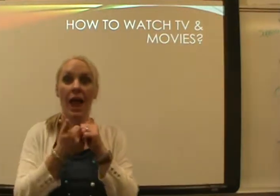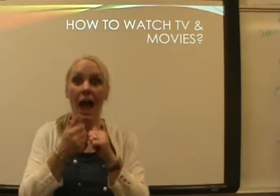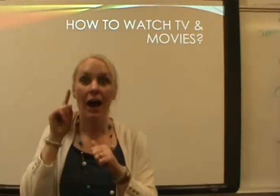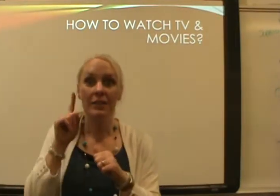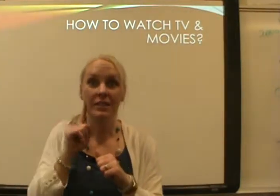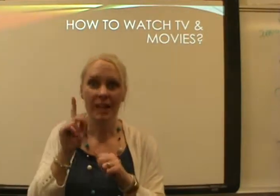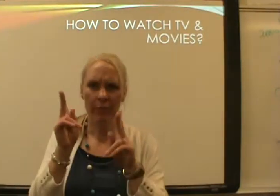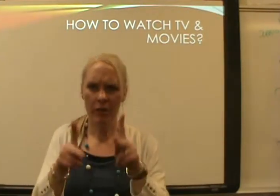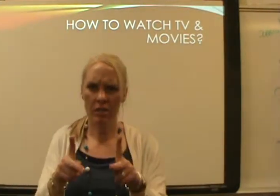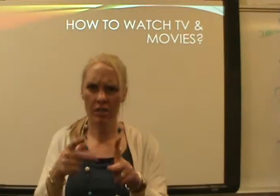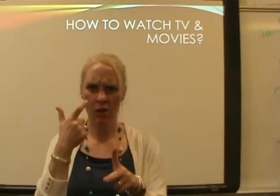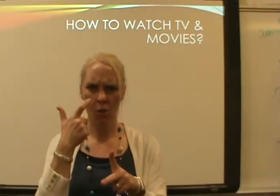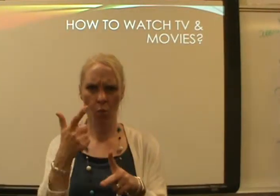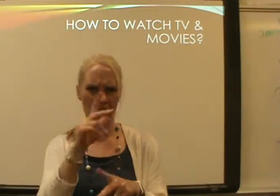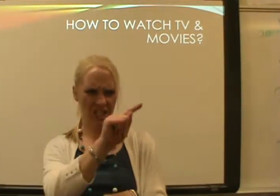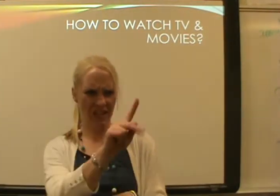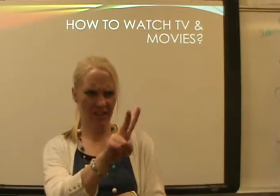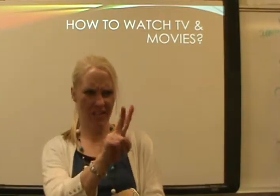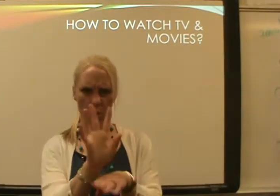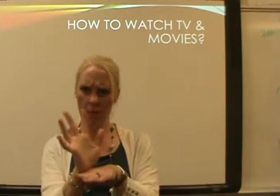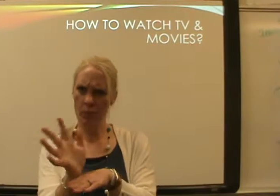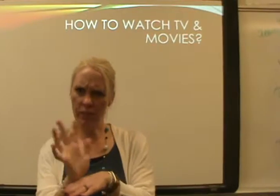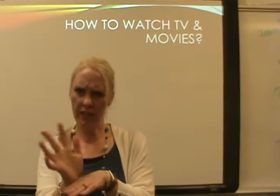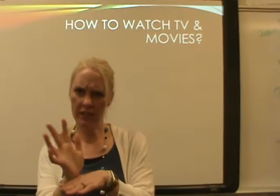How does a deaf person watch TV or movies?